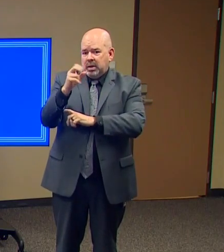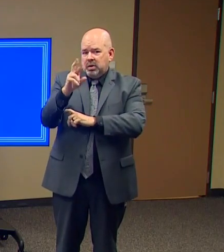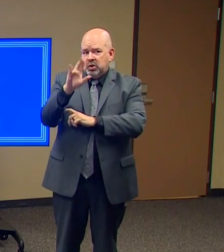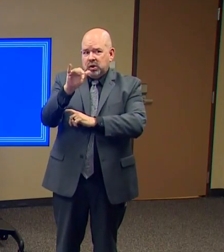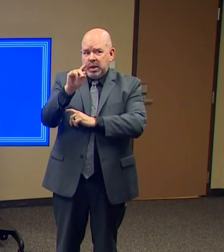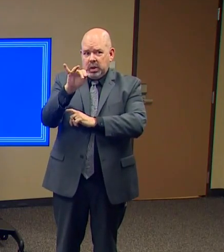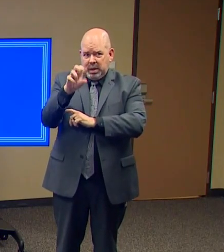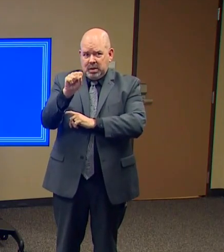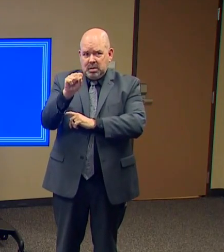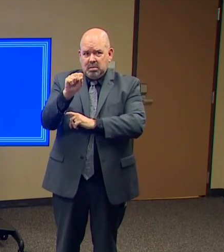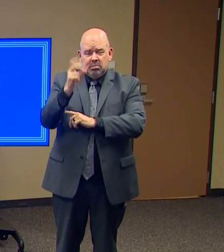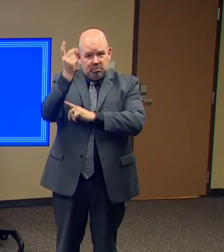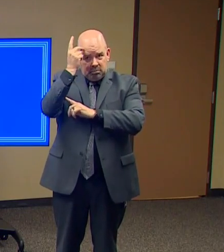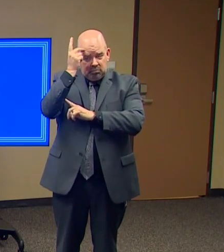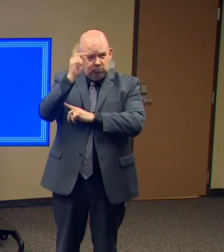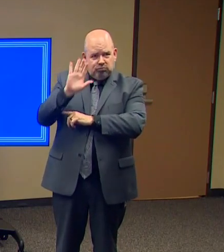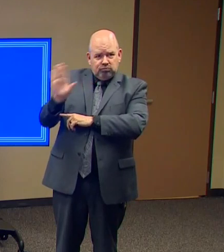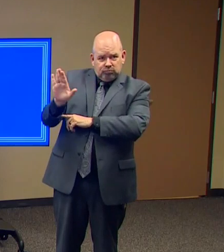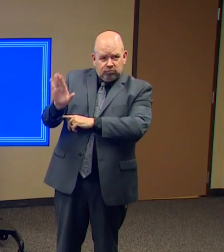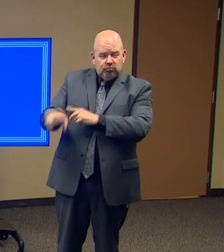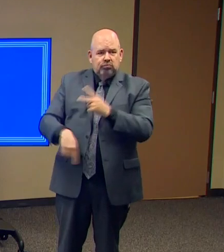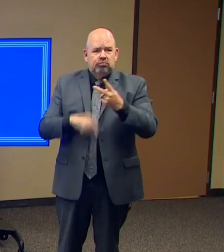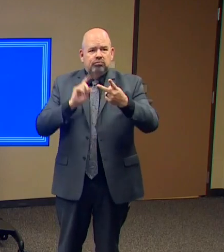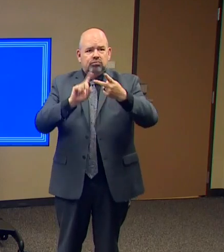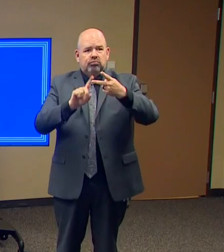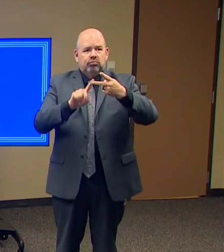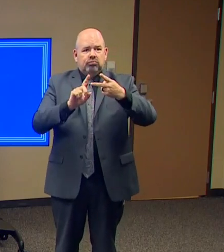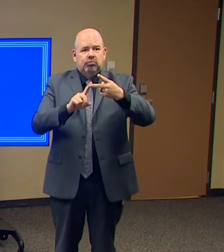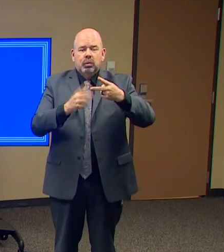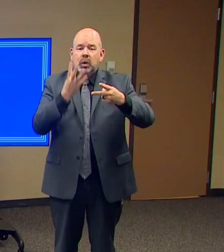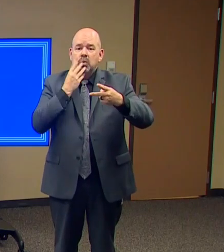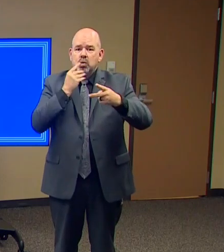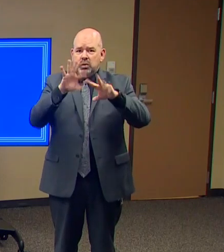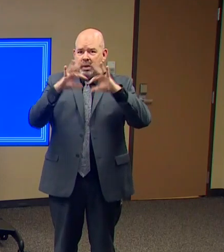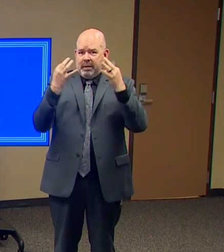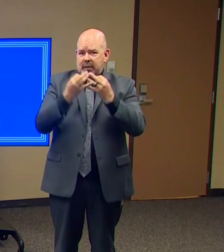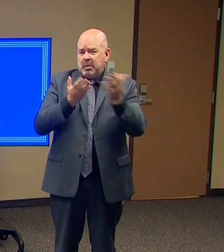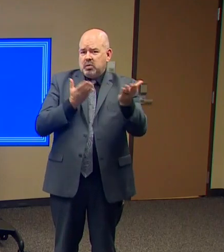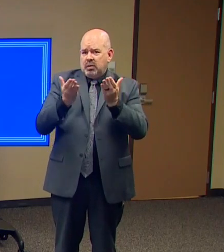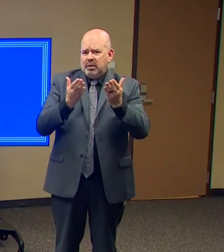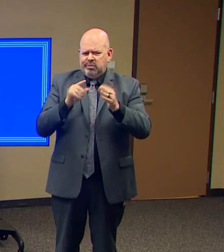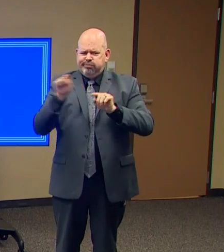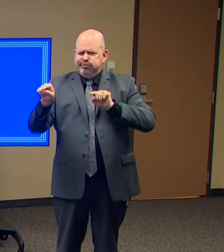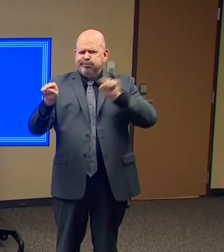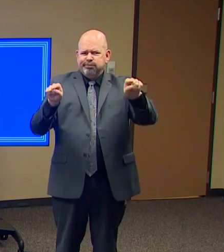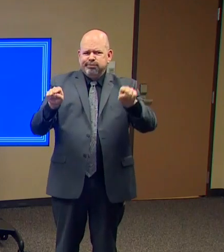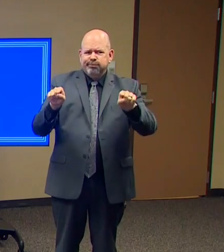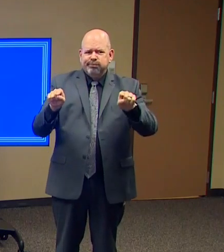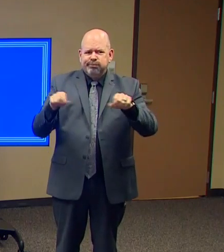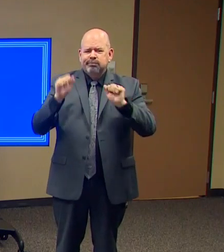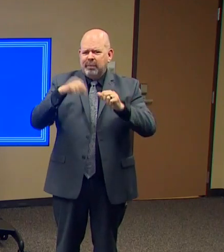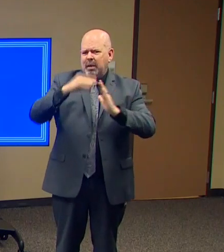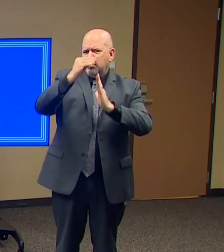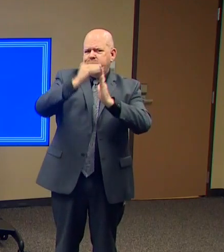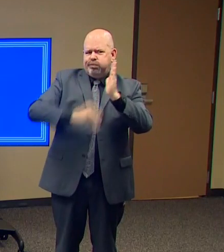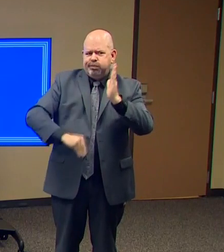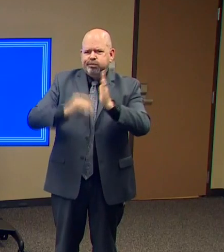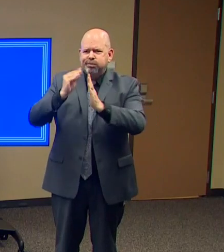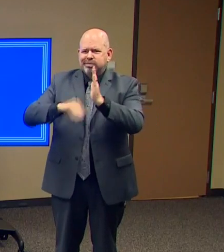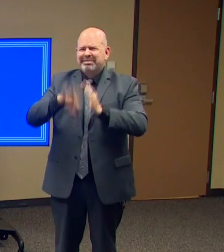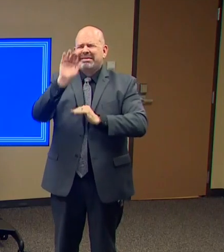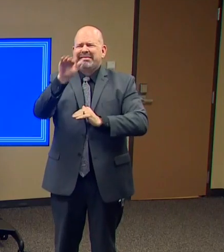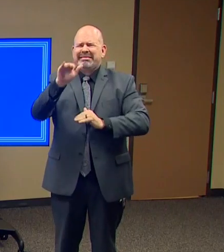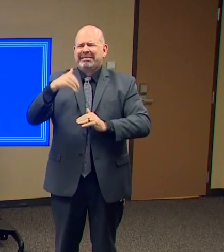Catholic Charities of Dallas, Catholic Charities of Dallas, and Jewish Family Services. Families who are facing